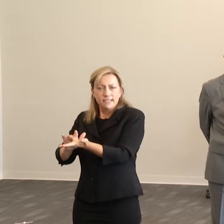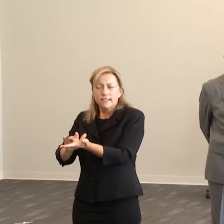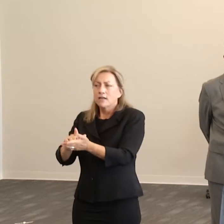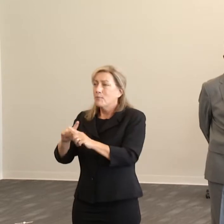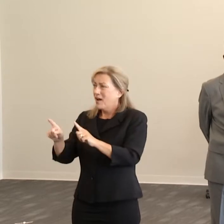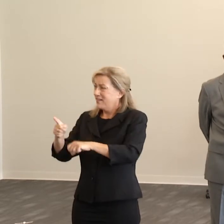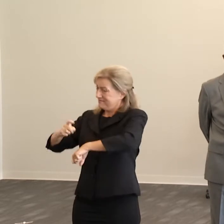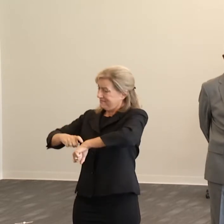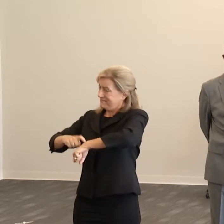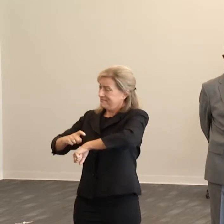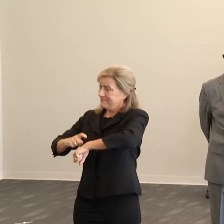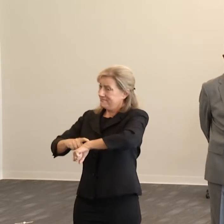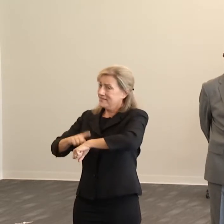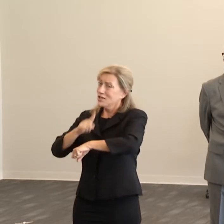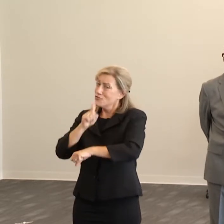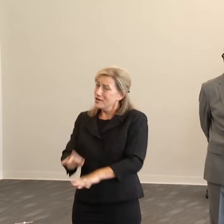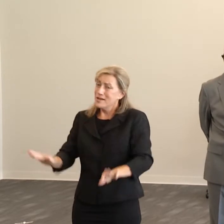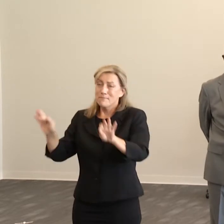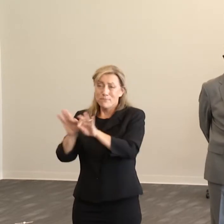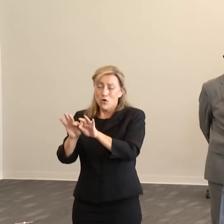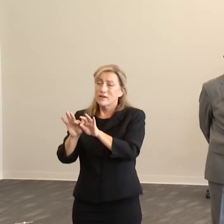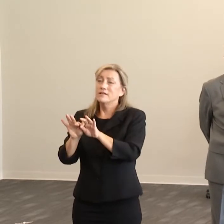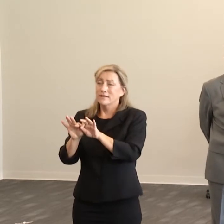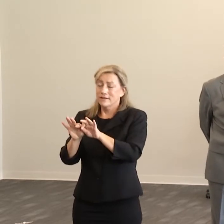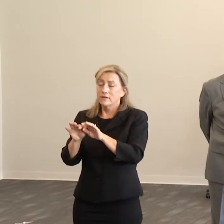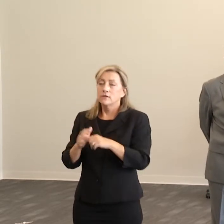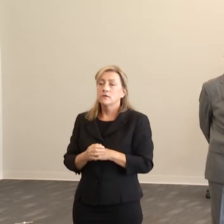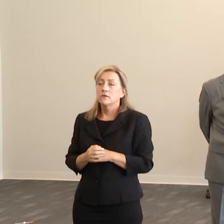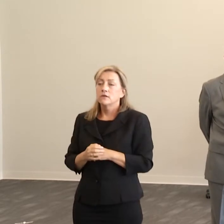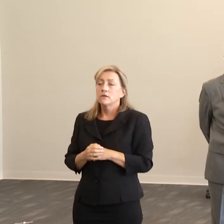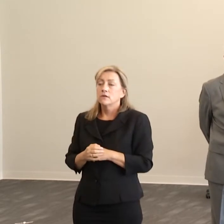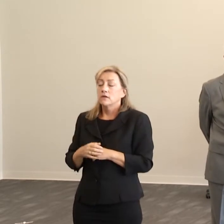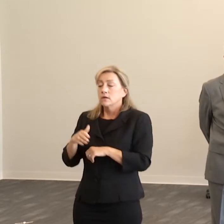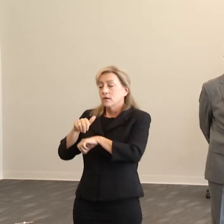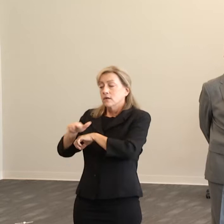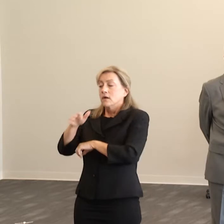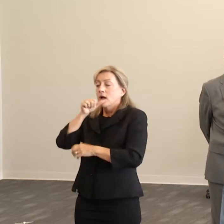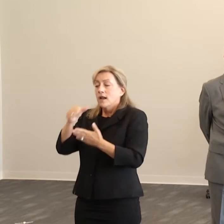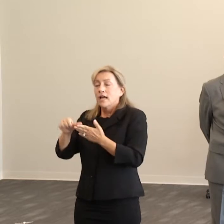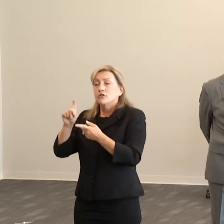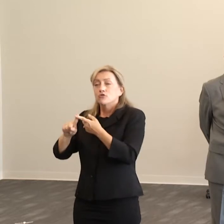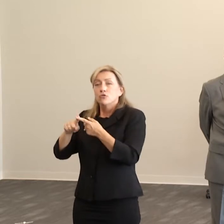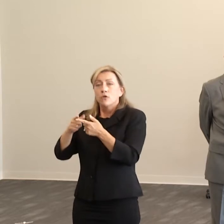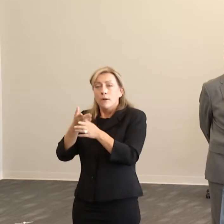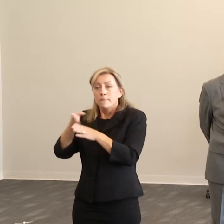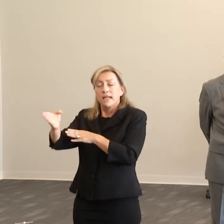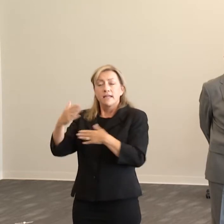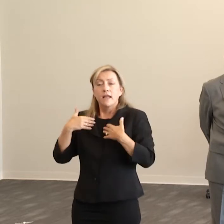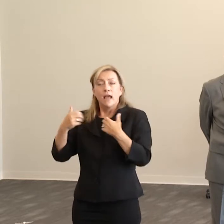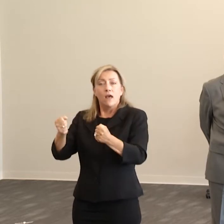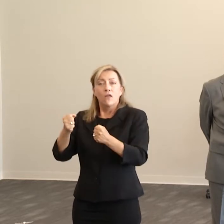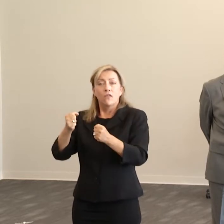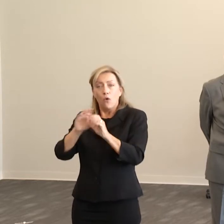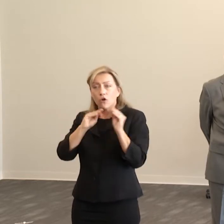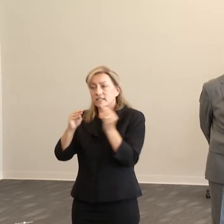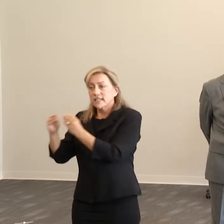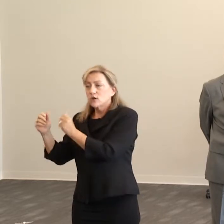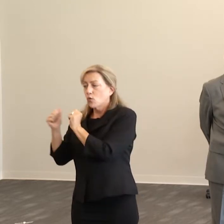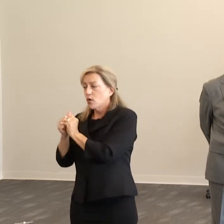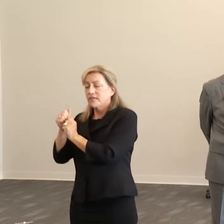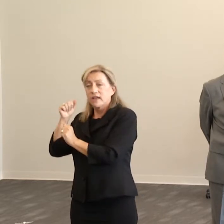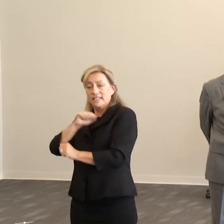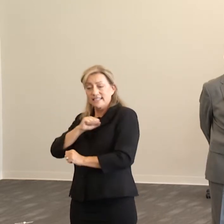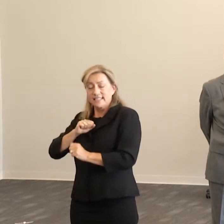is critically and personally important. I've sent a letter to the major Illinois health organizations with Senator Duckworth, asking them